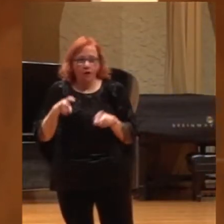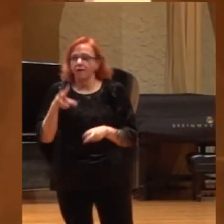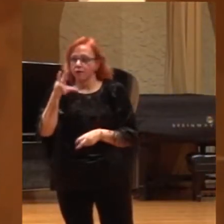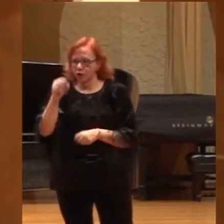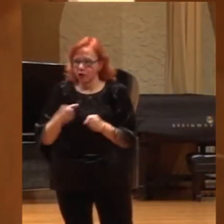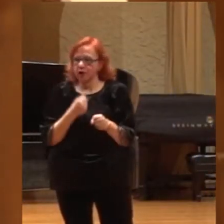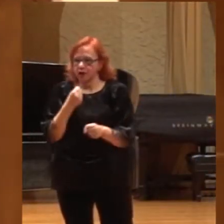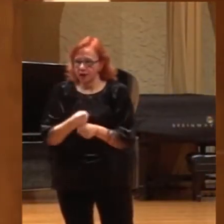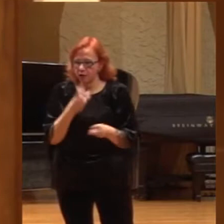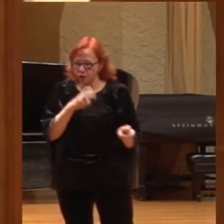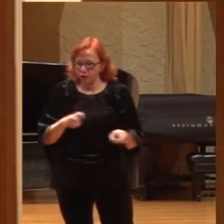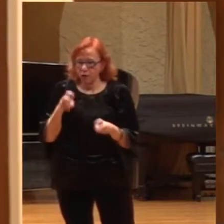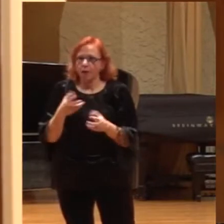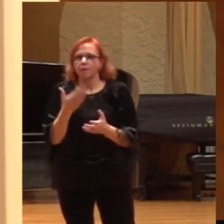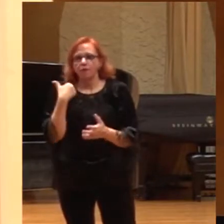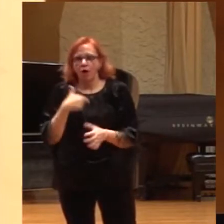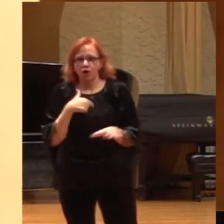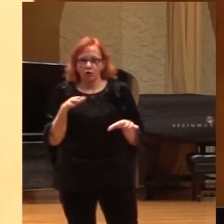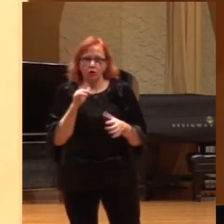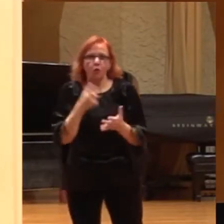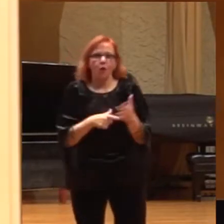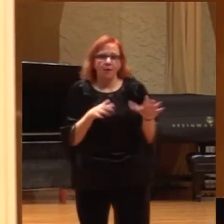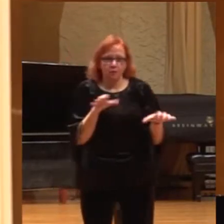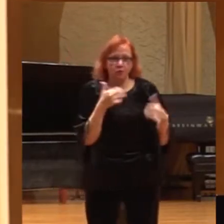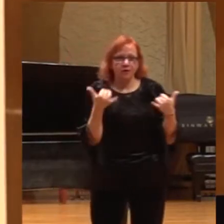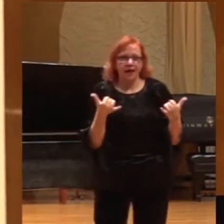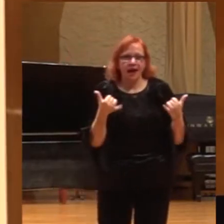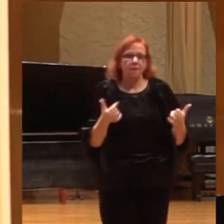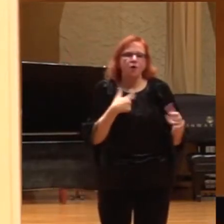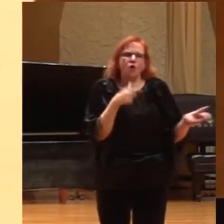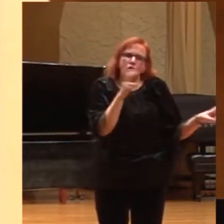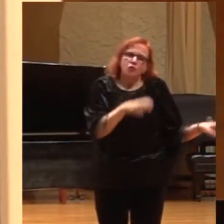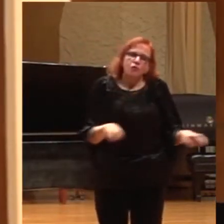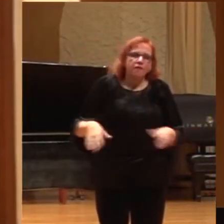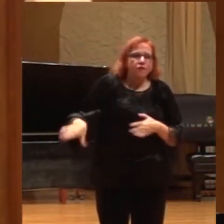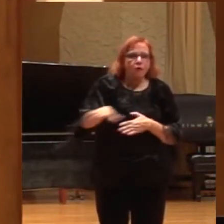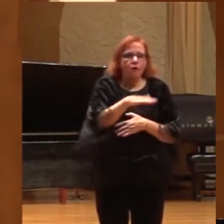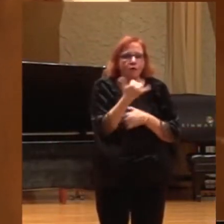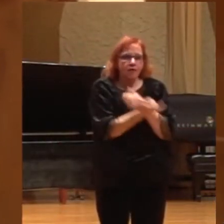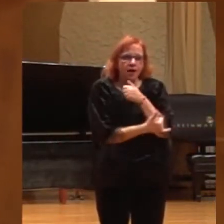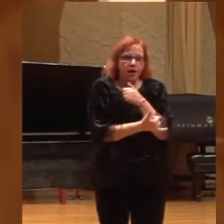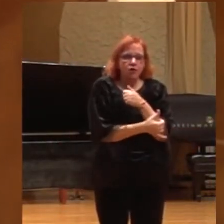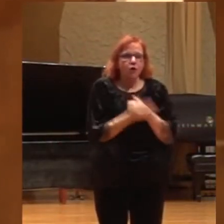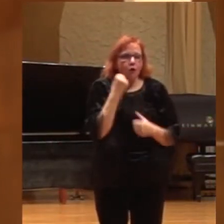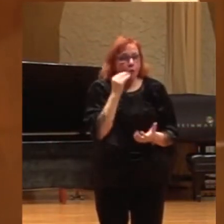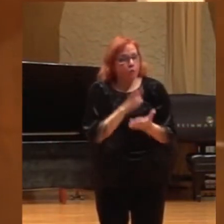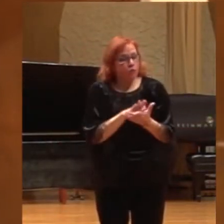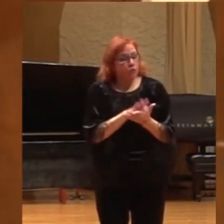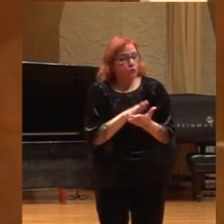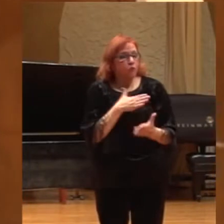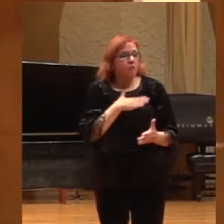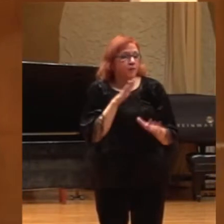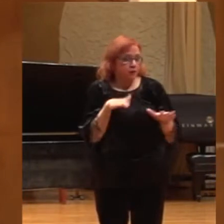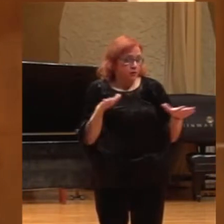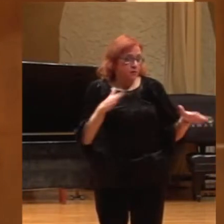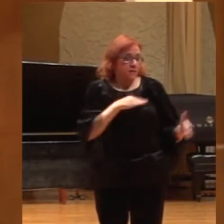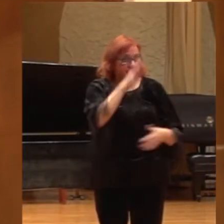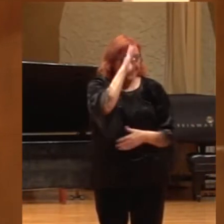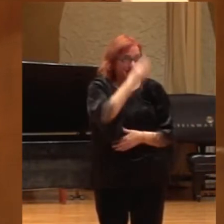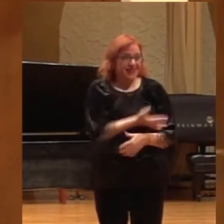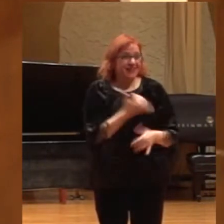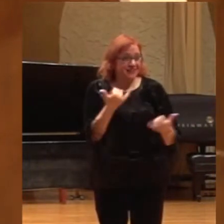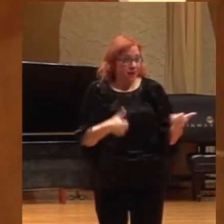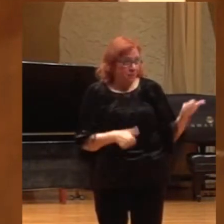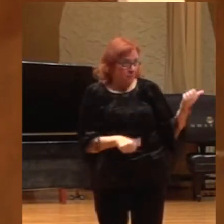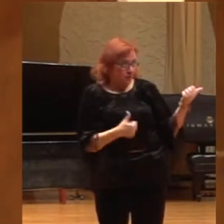30 years on the road before I knew what I'm doing today. We traveled all over the country and homeschooled my children. My son actually now